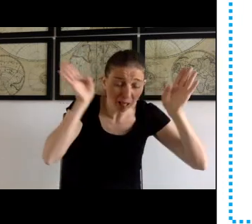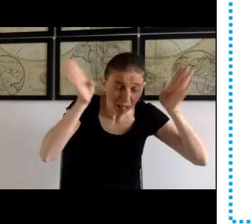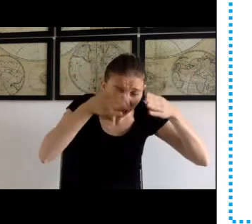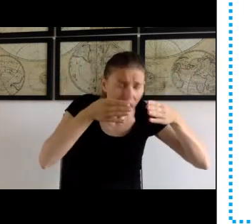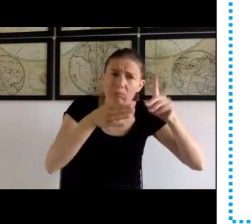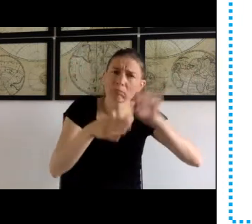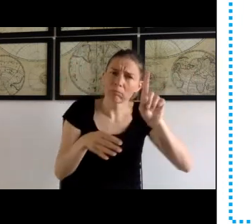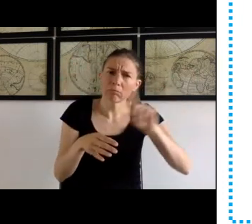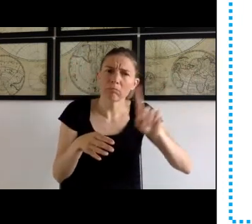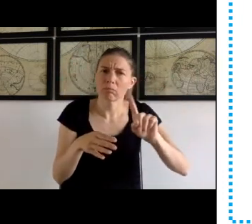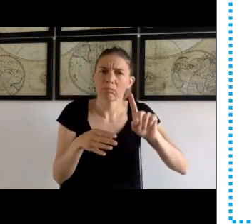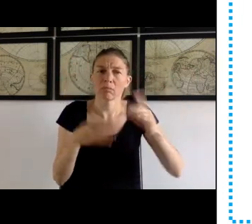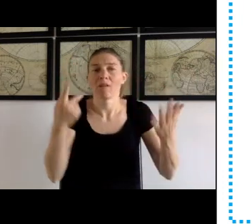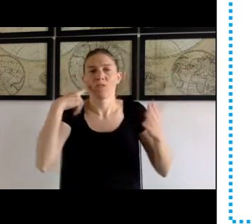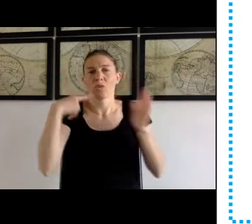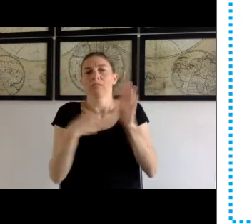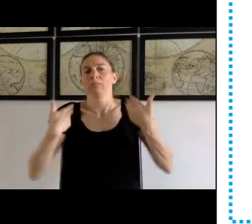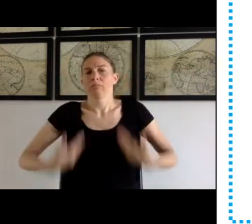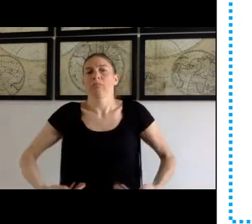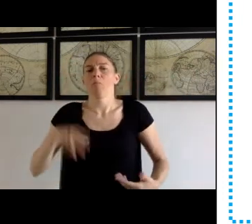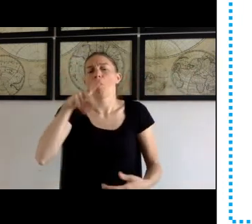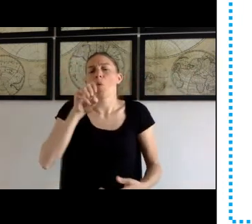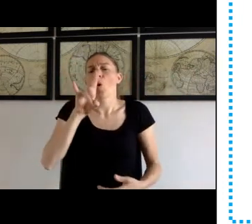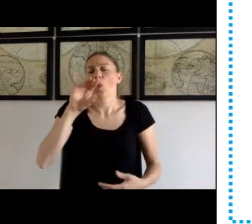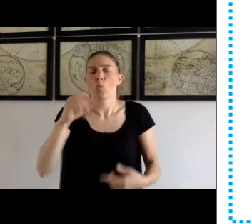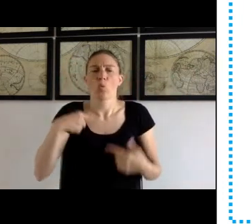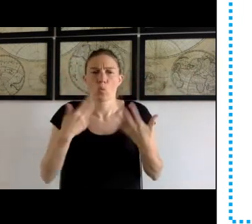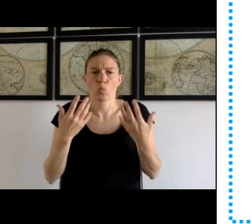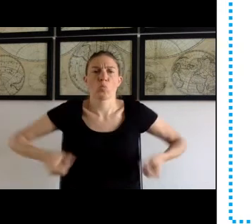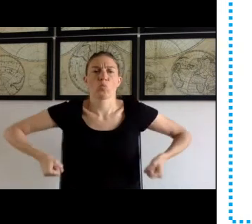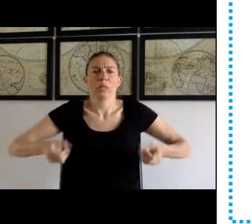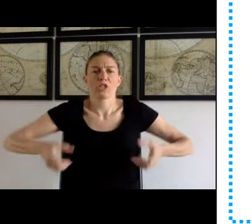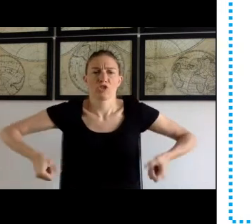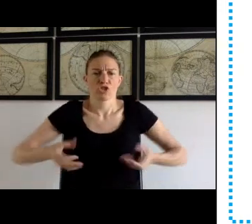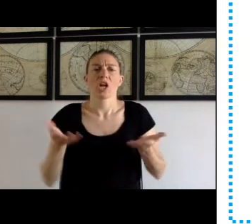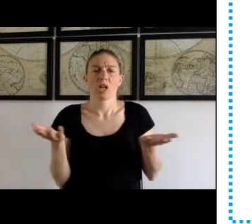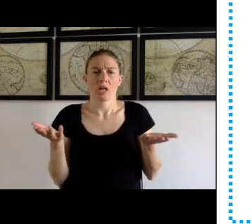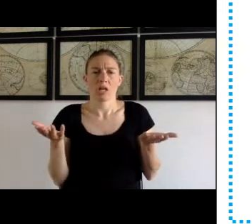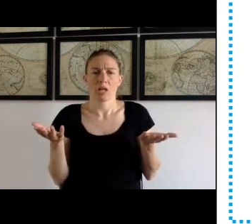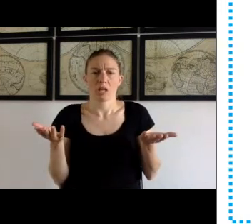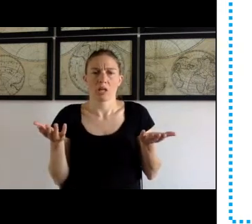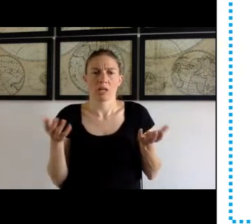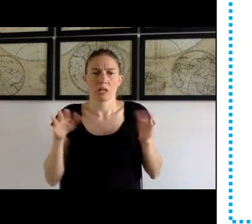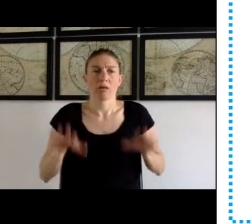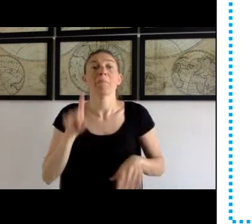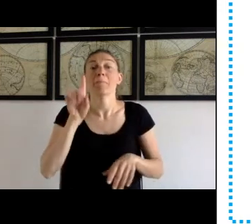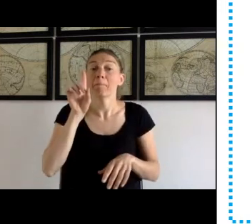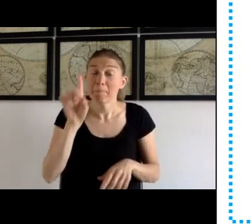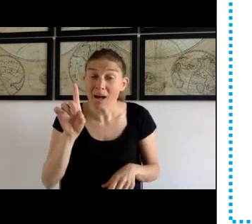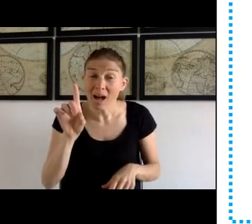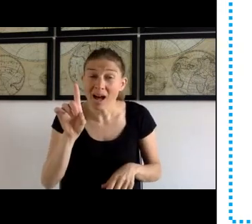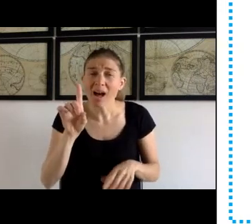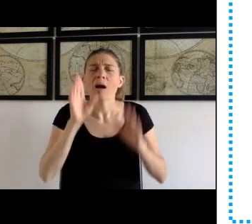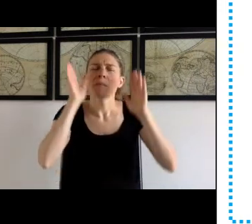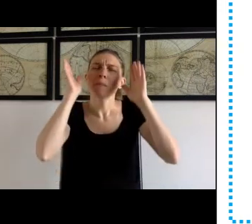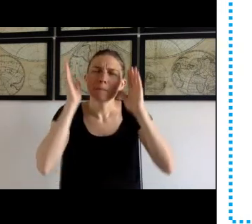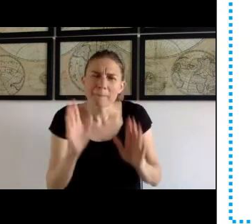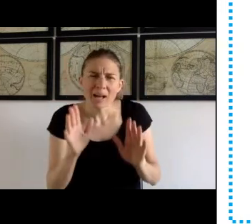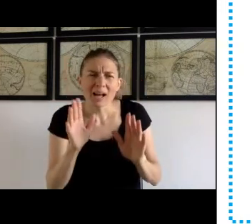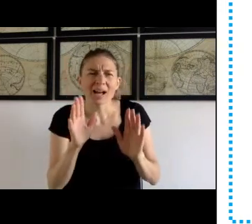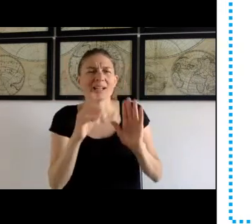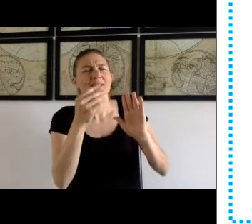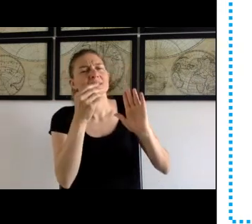I am a polio, I live in a wheelchair, but this activity need to be identified as